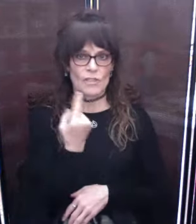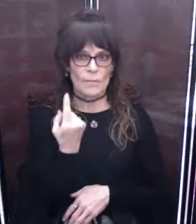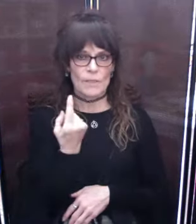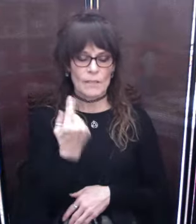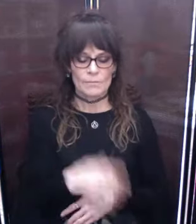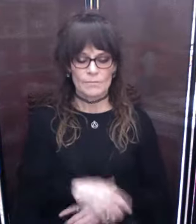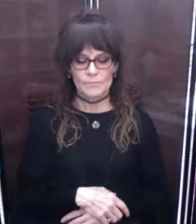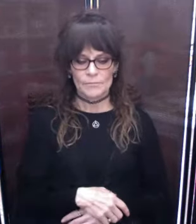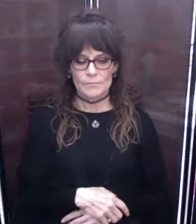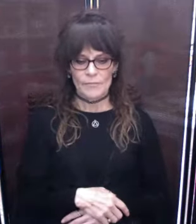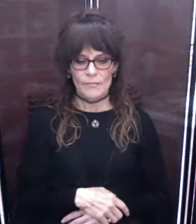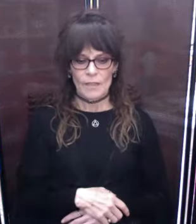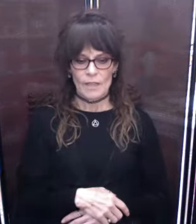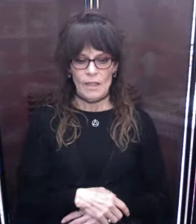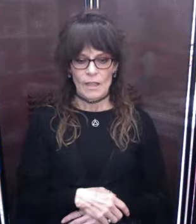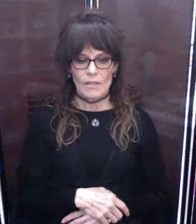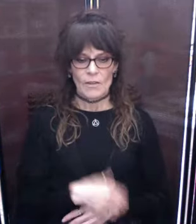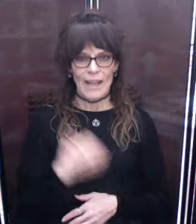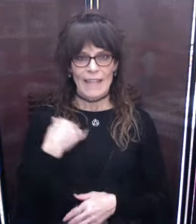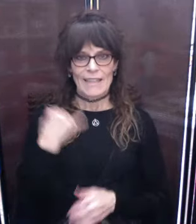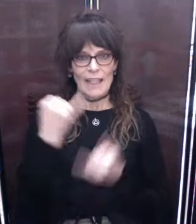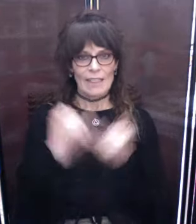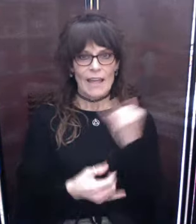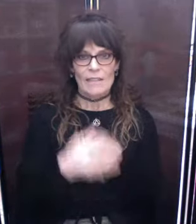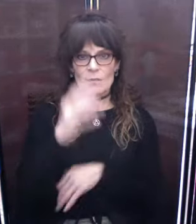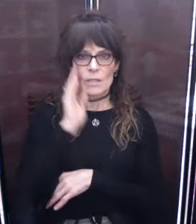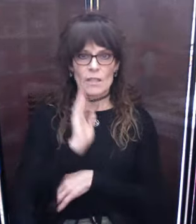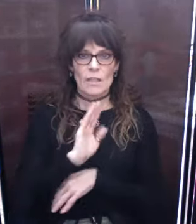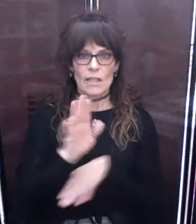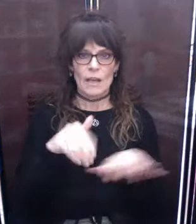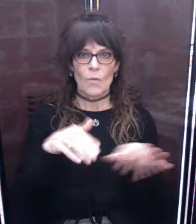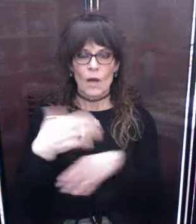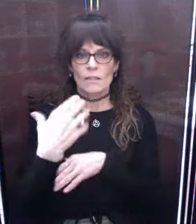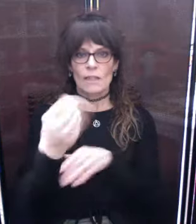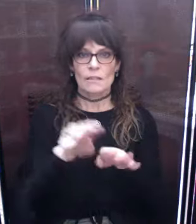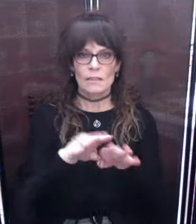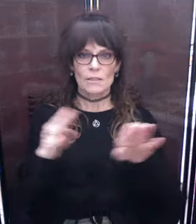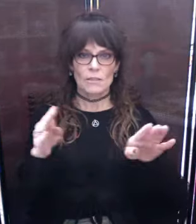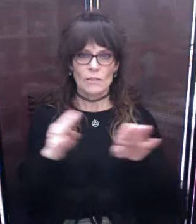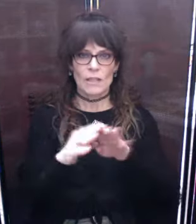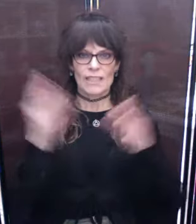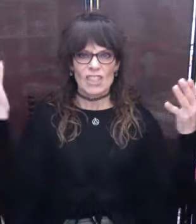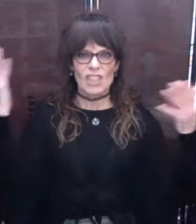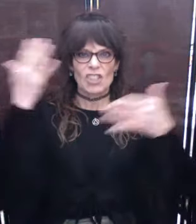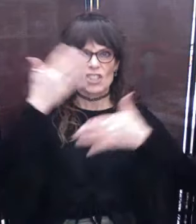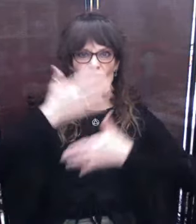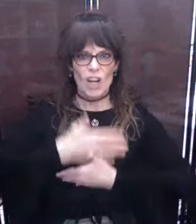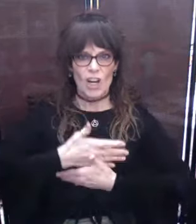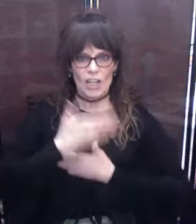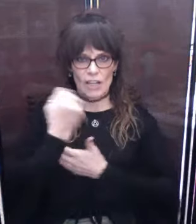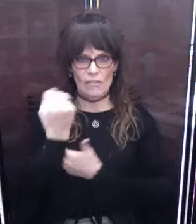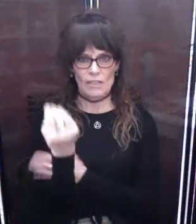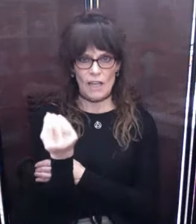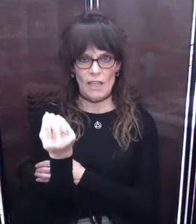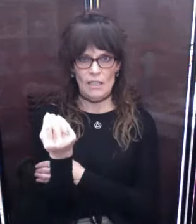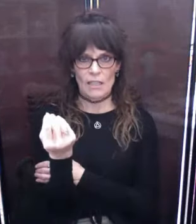So I had that one last beer, and I walked out the door, and it's pitch black outside. And I asked somebody if they knew